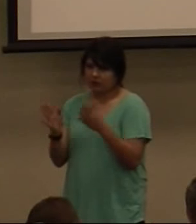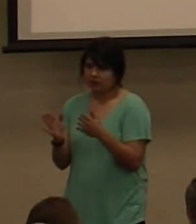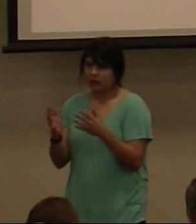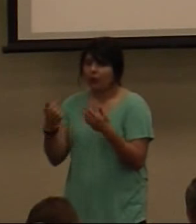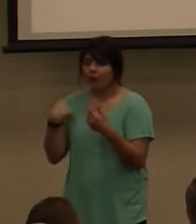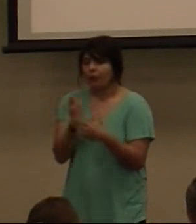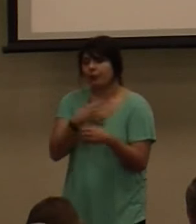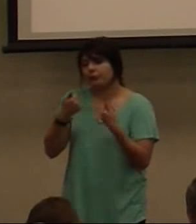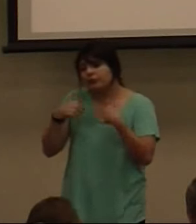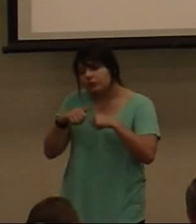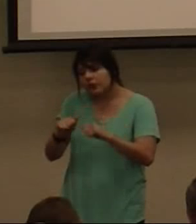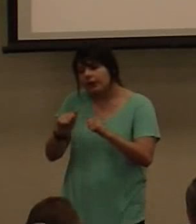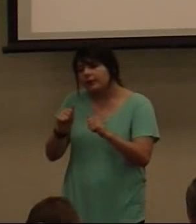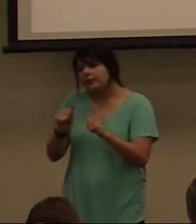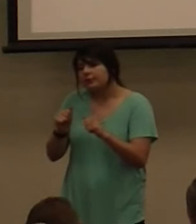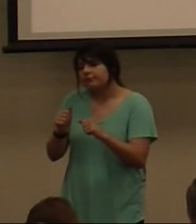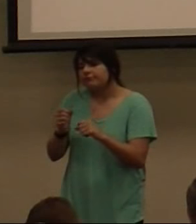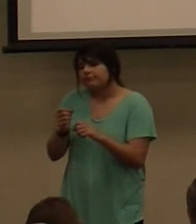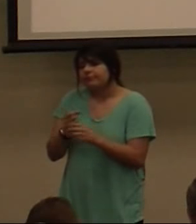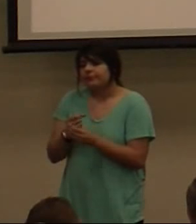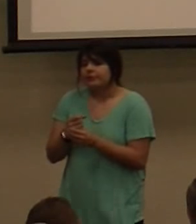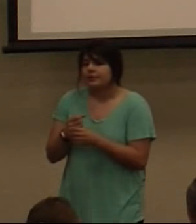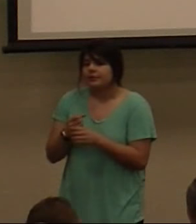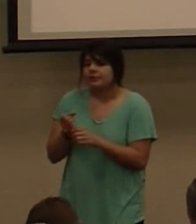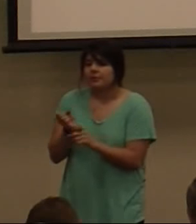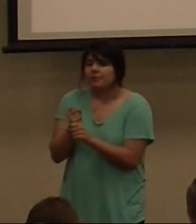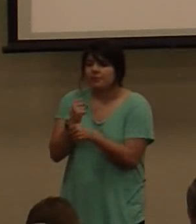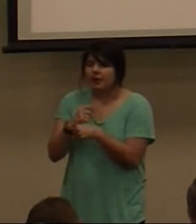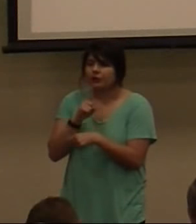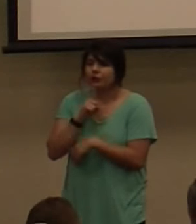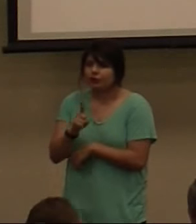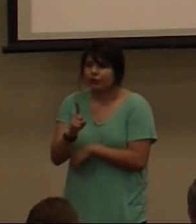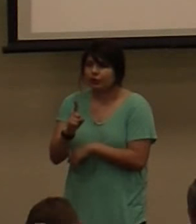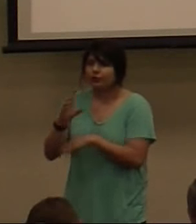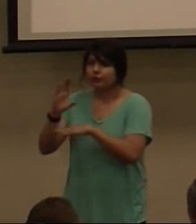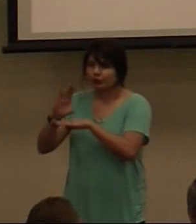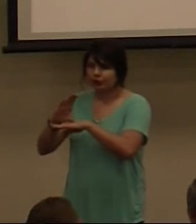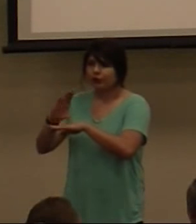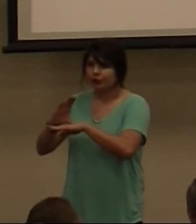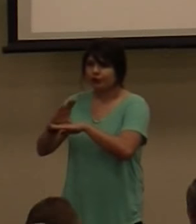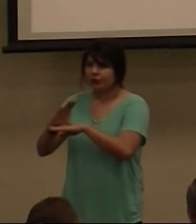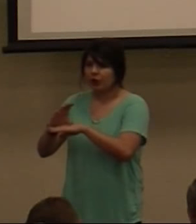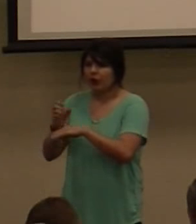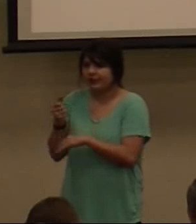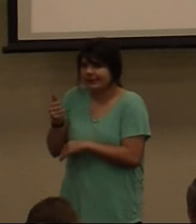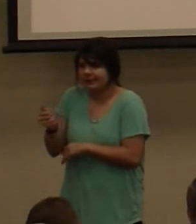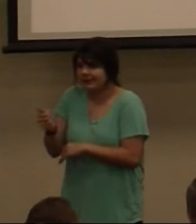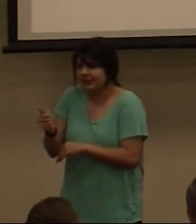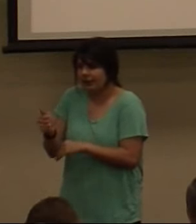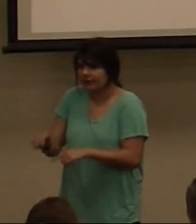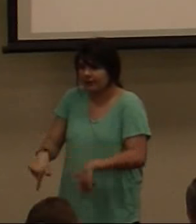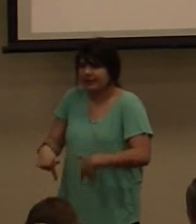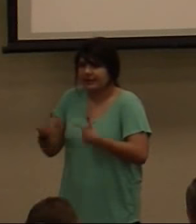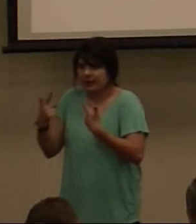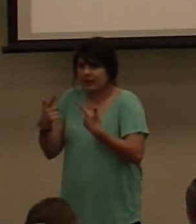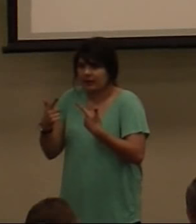to make sure that congregations are self-sustaining and self-financing.